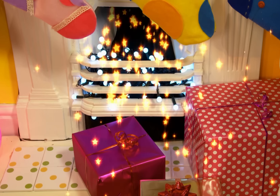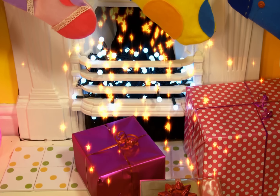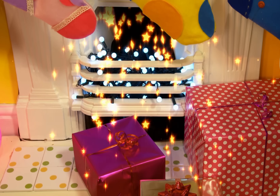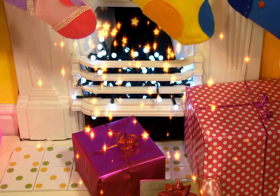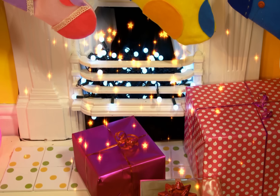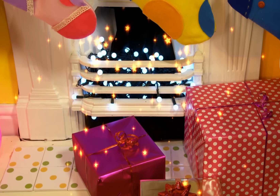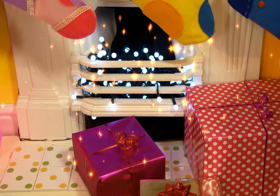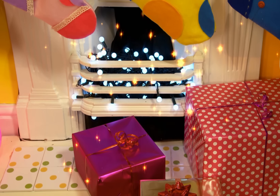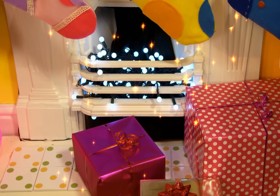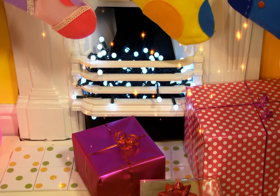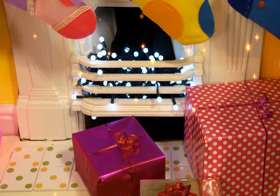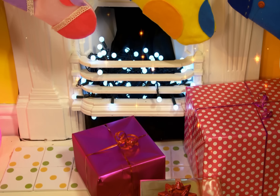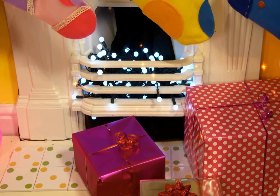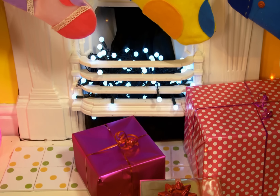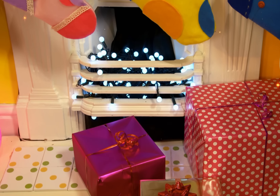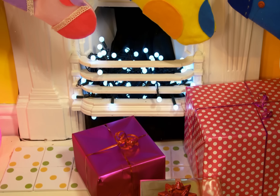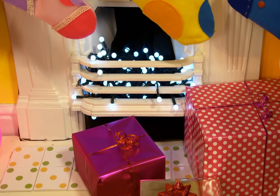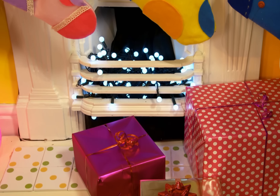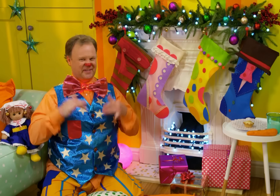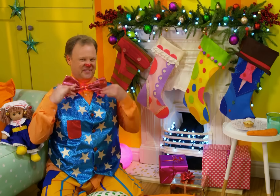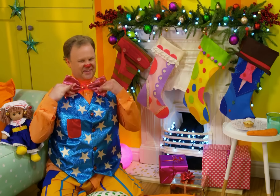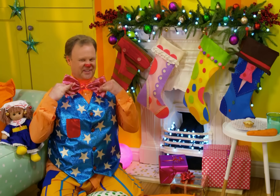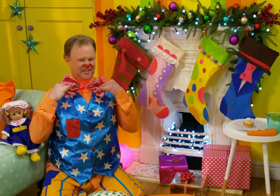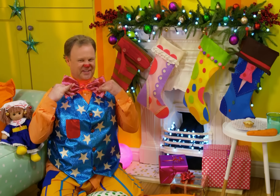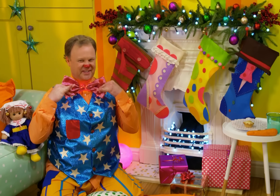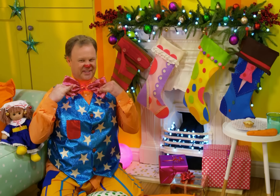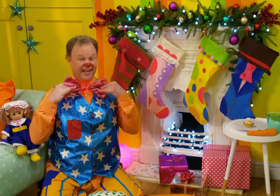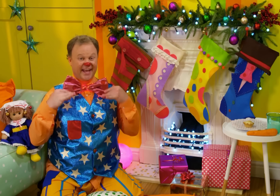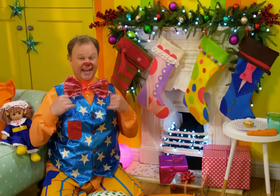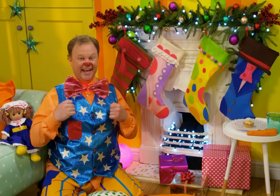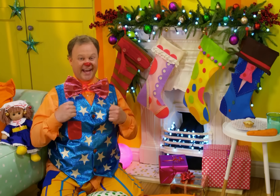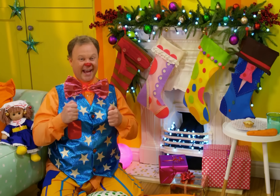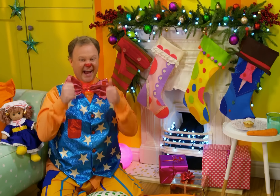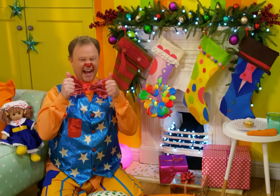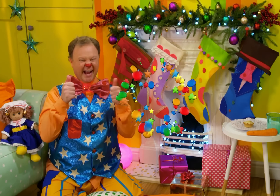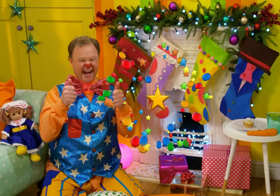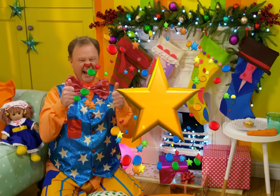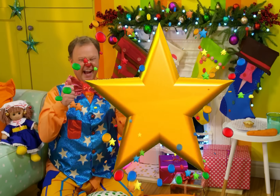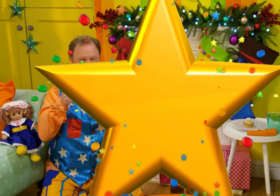Woo-hoo! Well done, Mr. Tumble. The Tumbles are ready for Christmas.